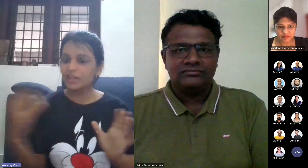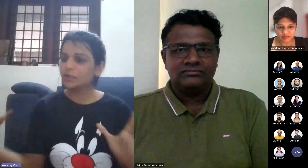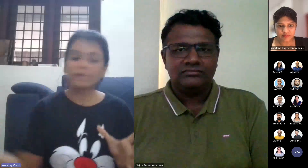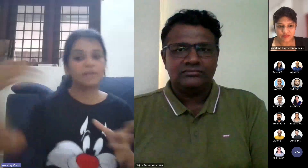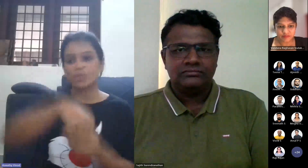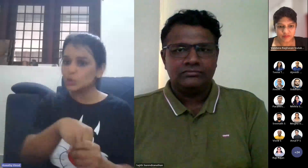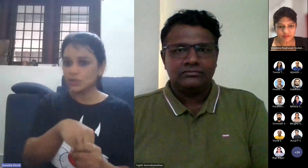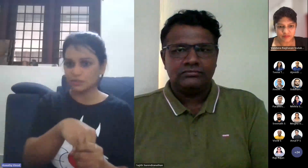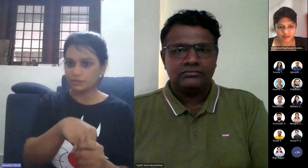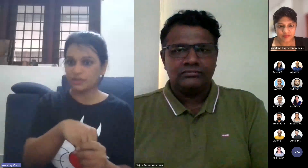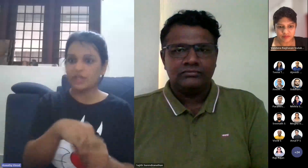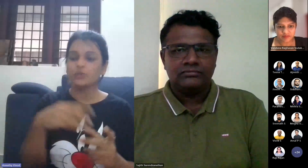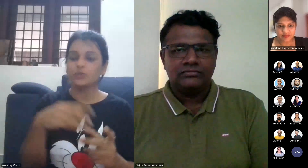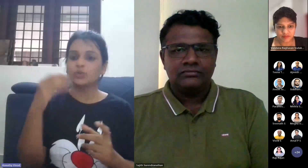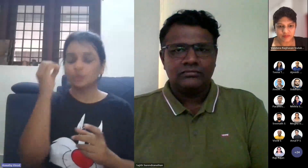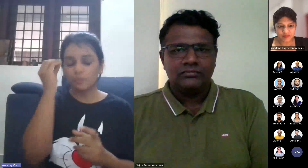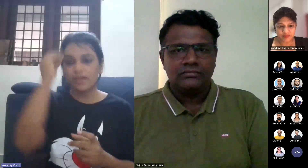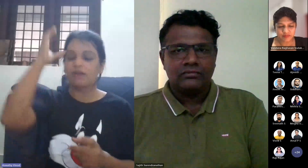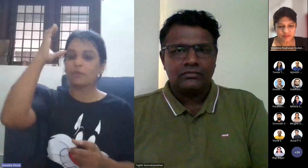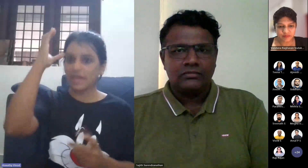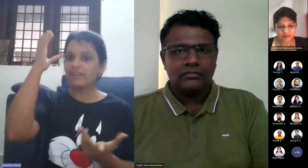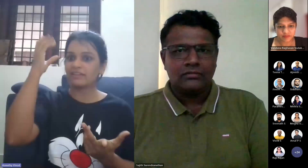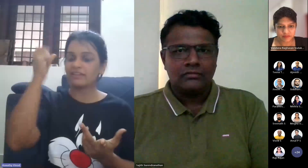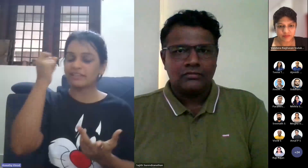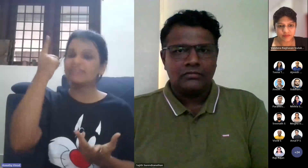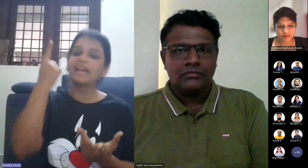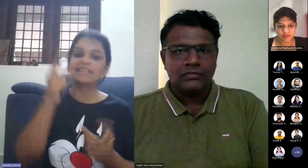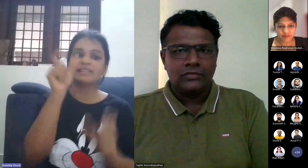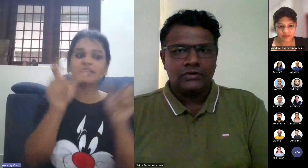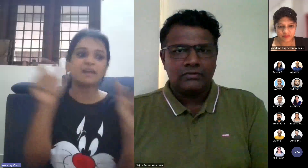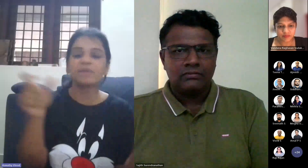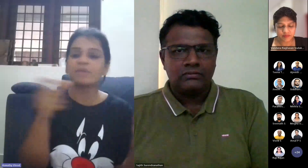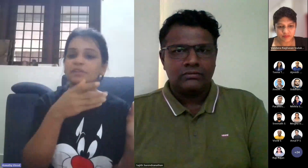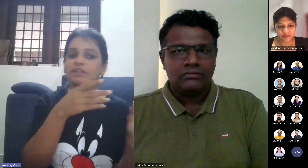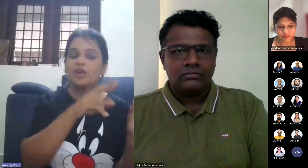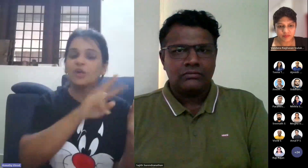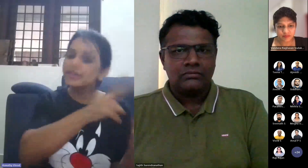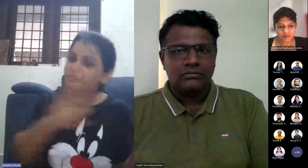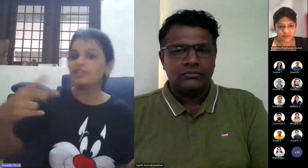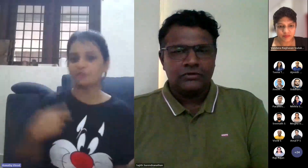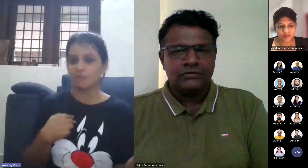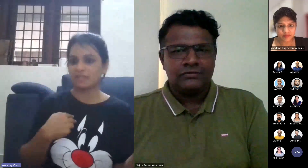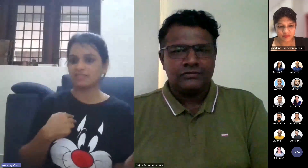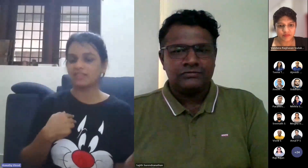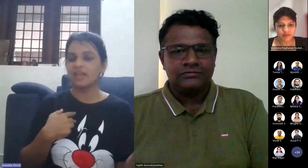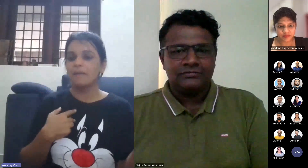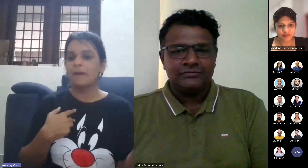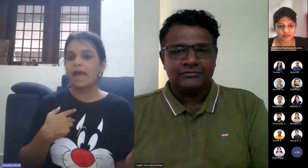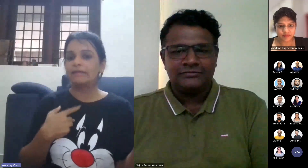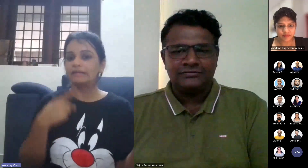said, to become inclusive, to be aware and realize that there are people who are different from